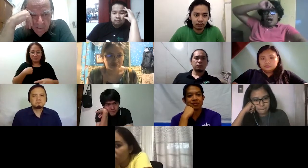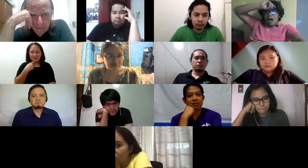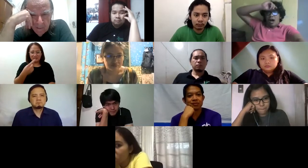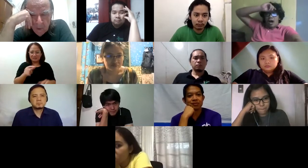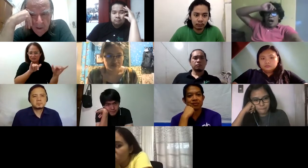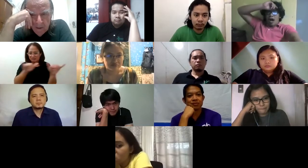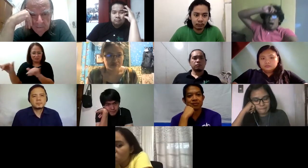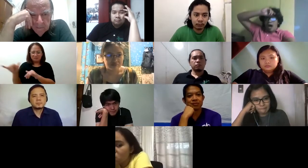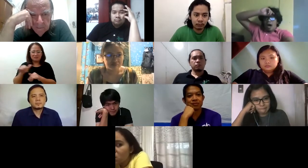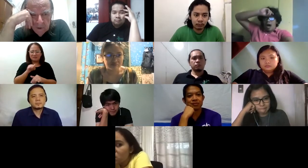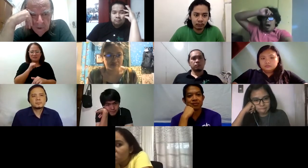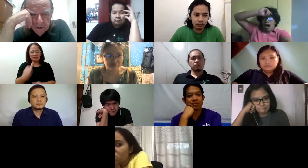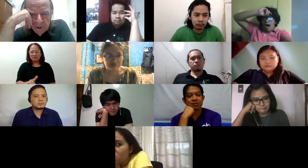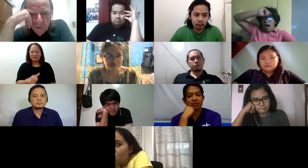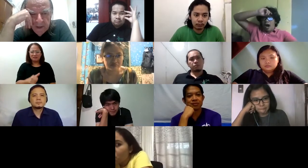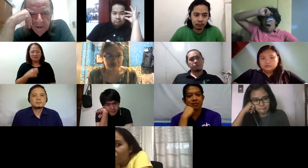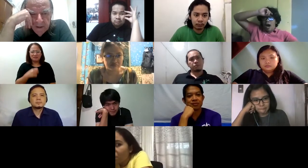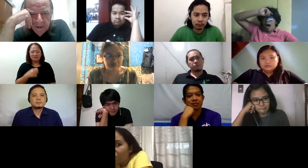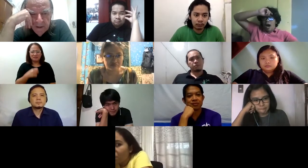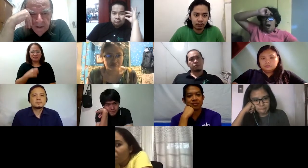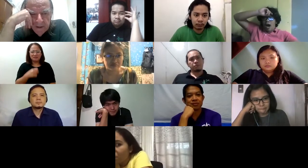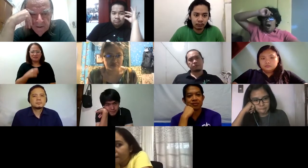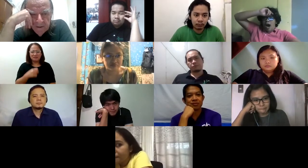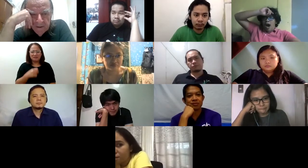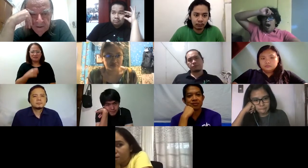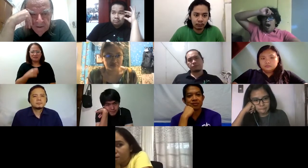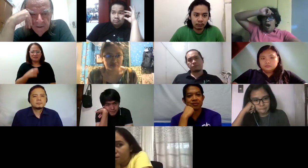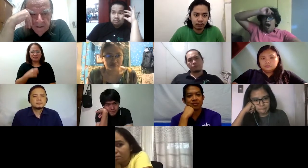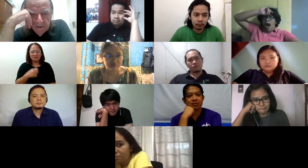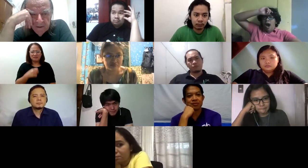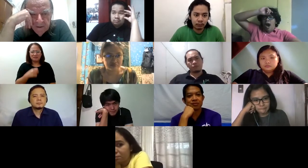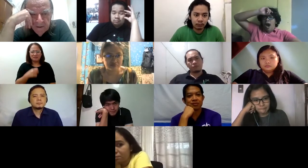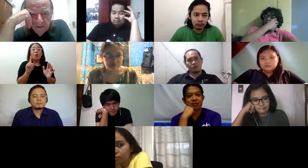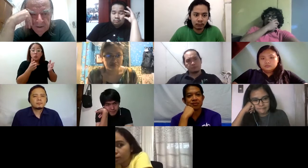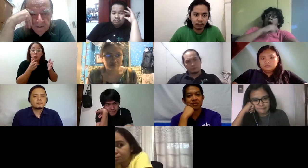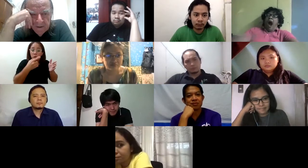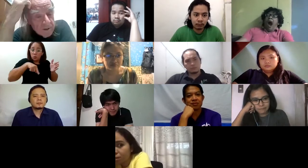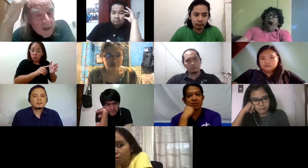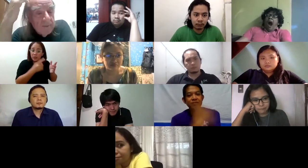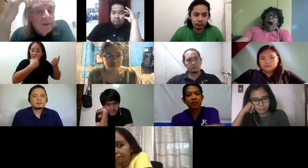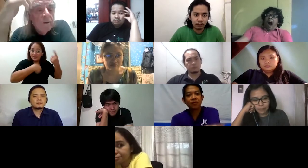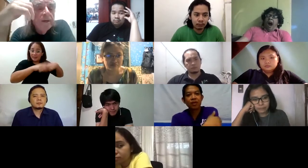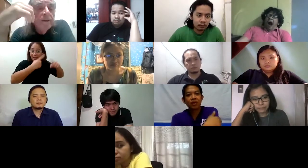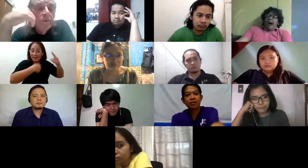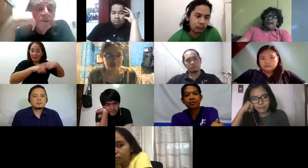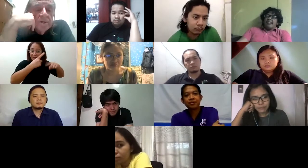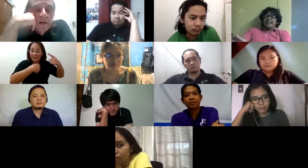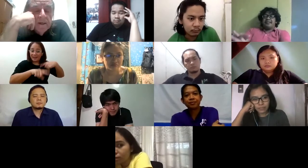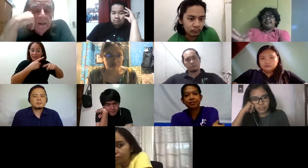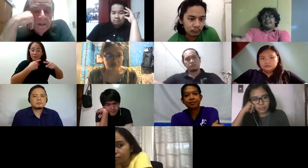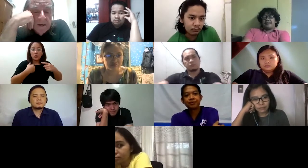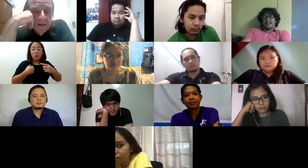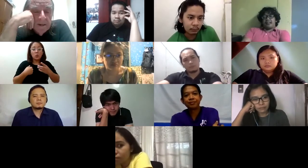Okay, this is the way that we sign, and we're describing the way that we sign in this